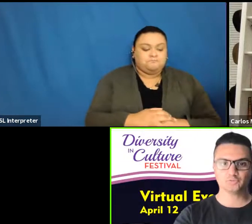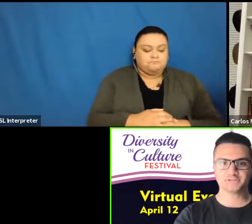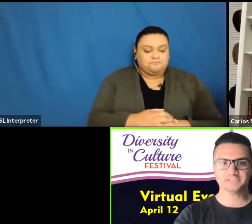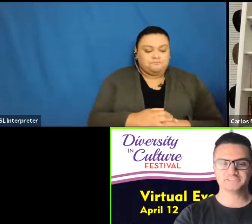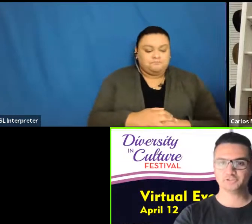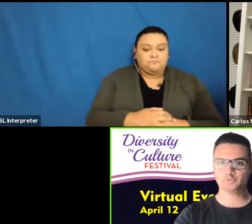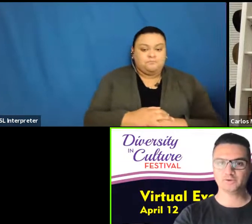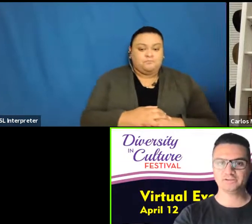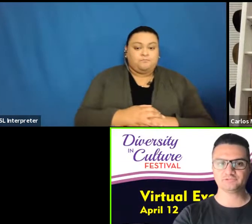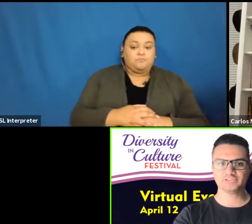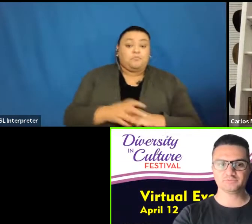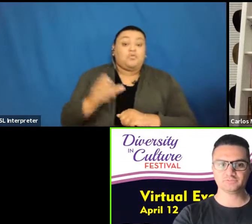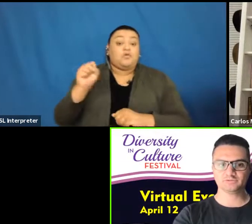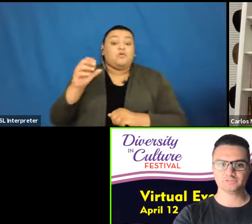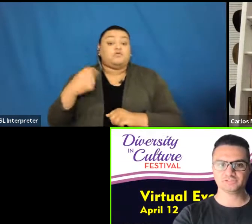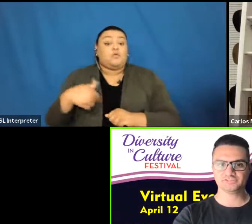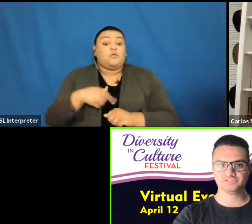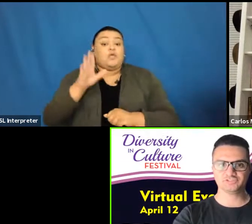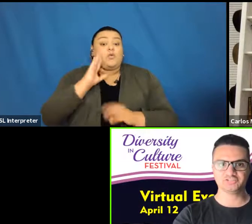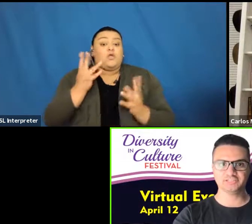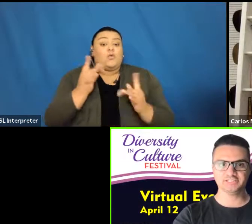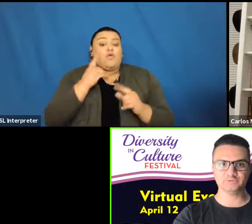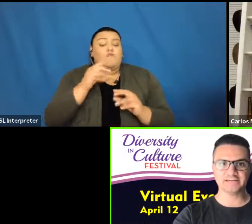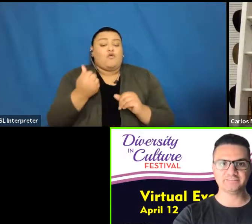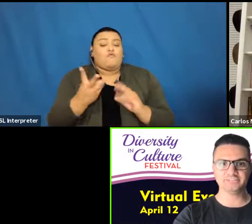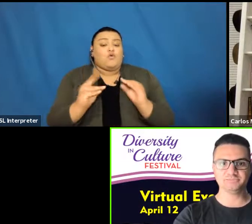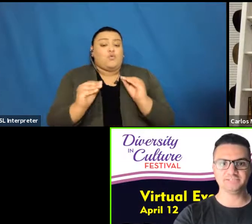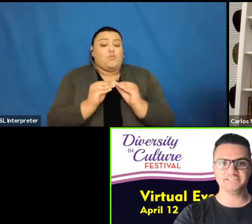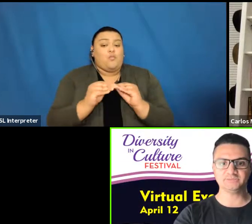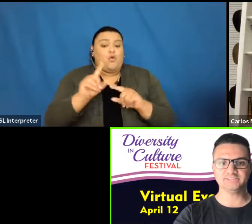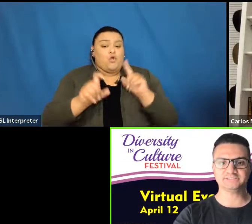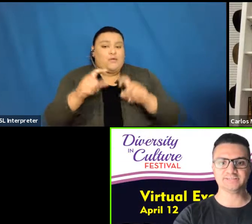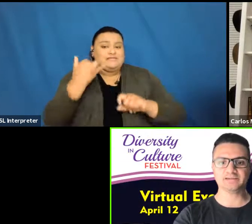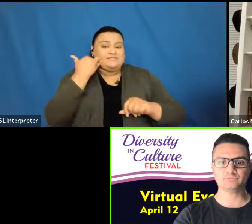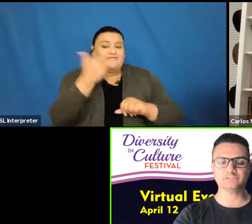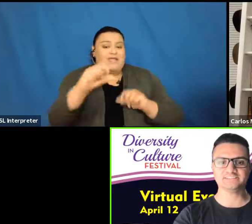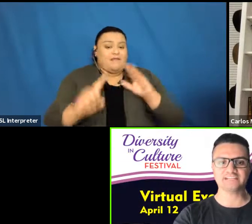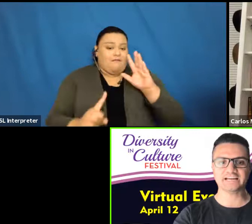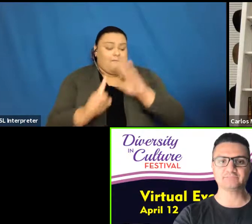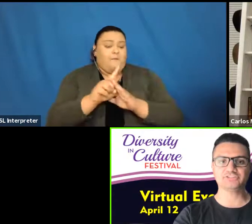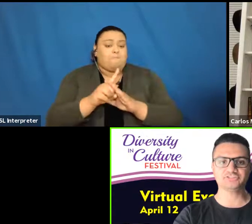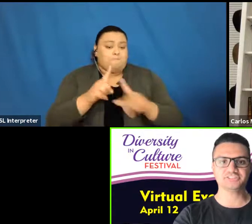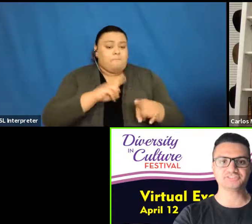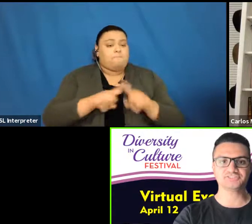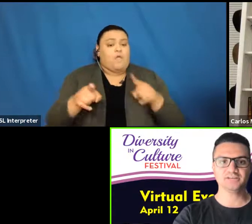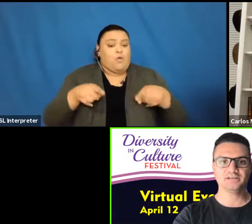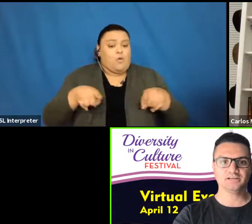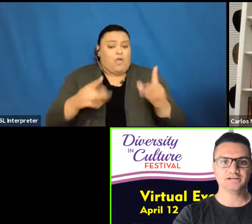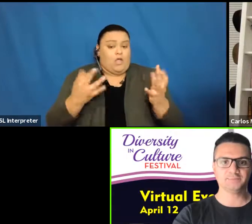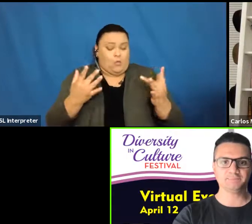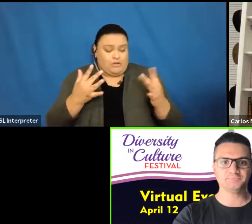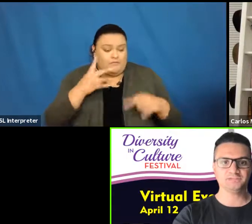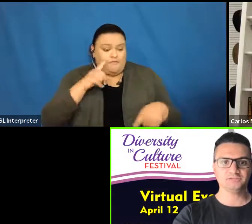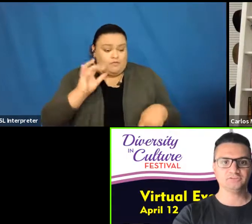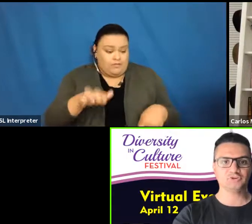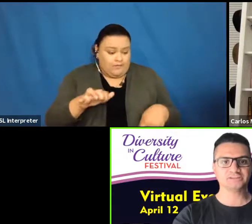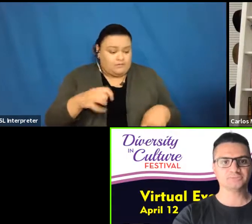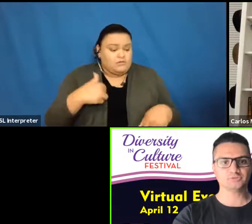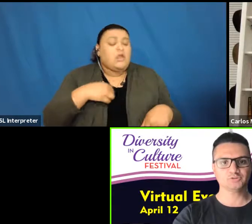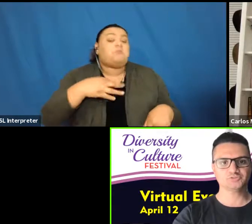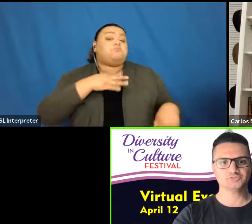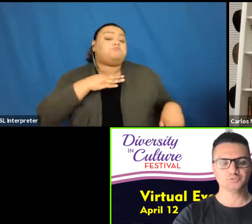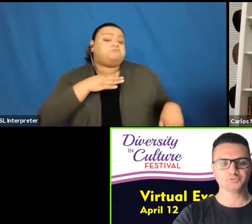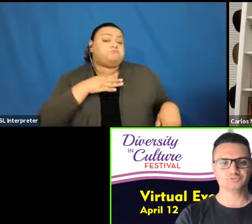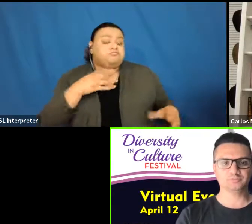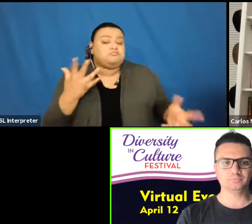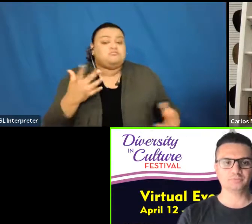So we're going to still wait for a couple more questions to trickle in if we have any. But in the meantime, I am curious, you know, as